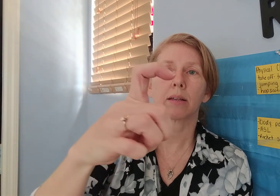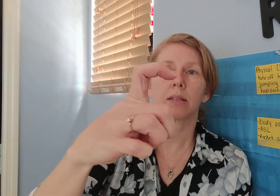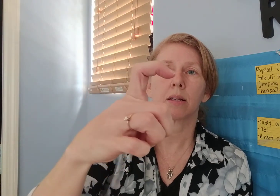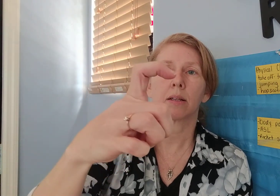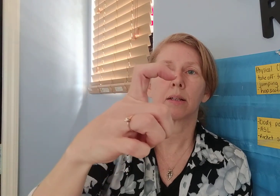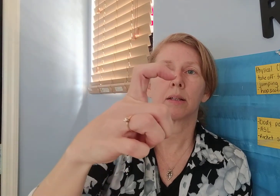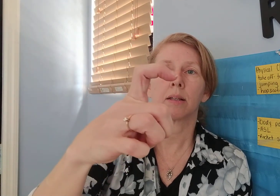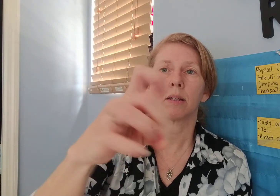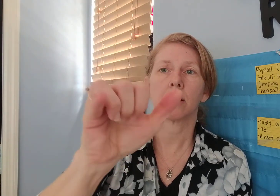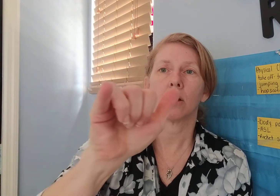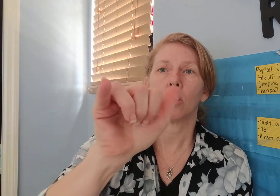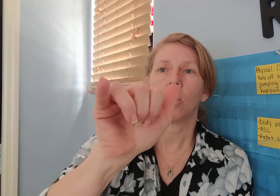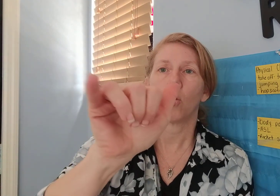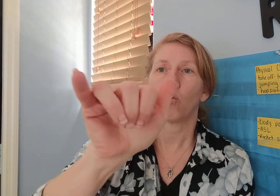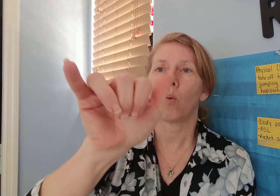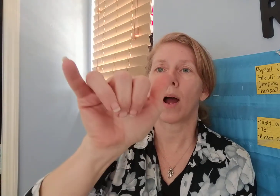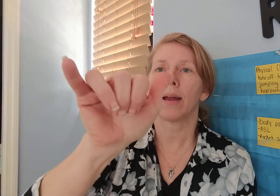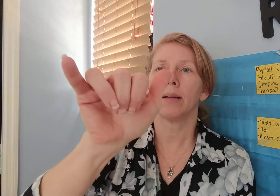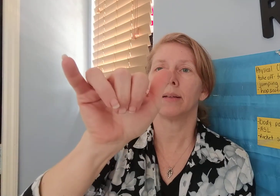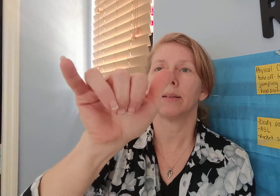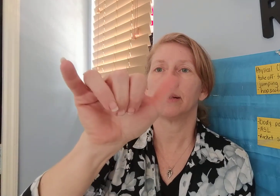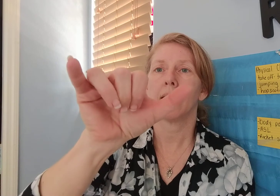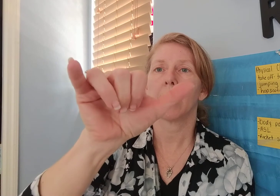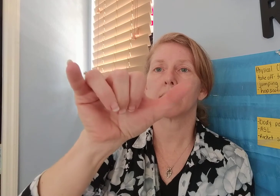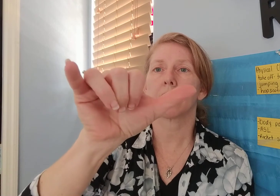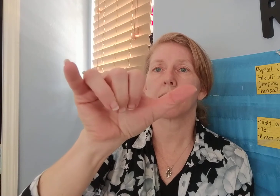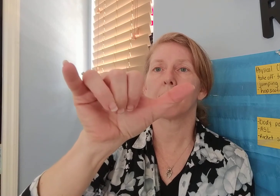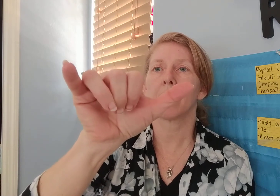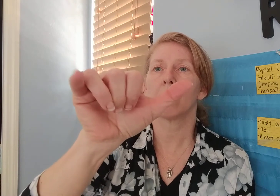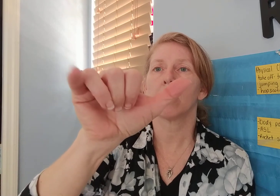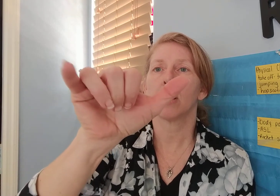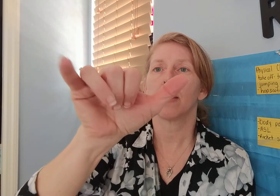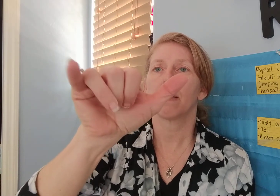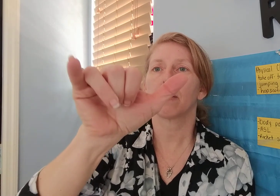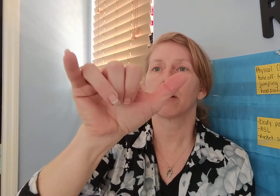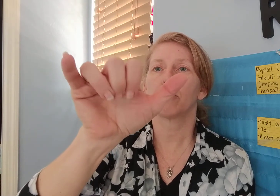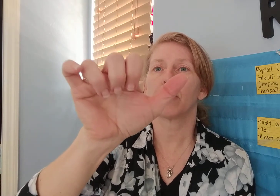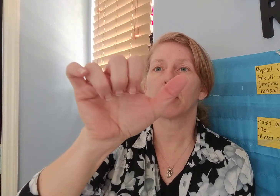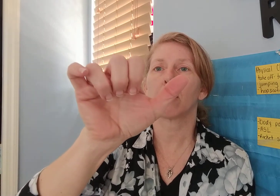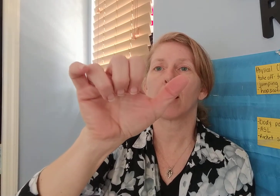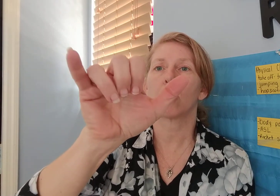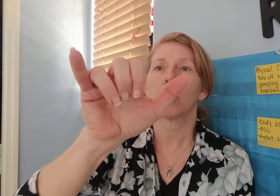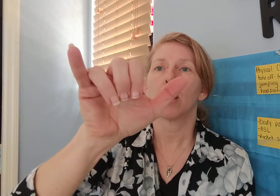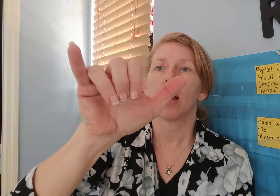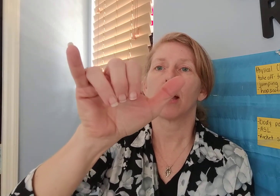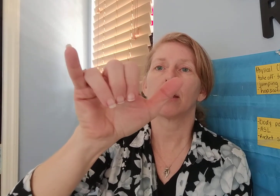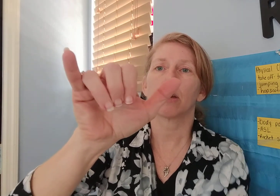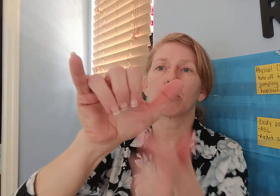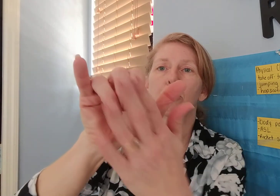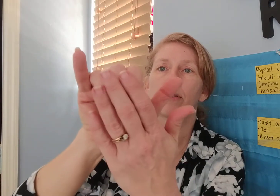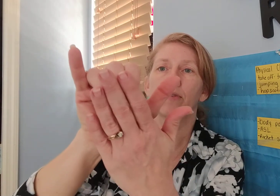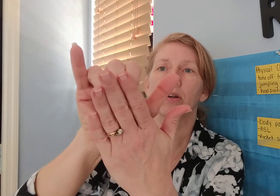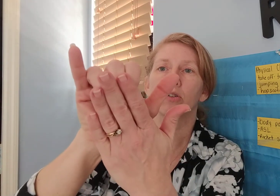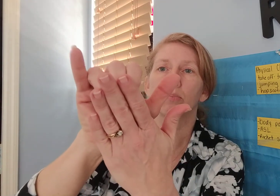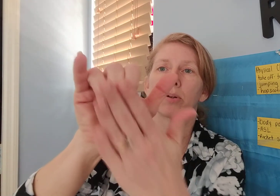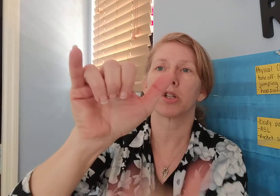X, Y has the thumb out, the little finger out, and the other three fingers are pushed